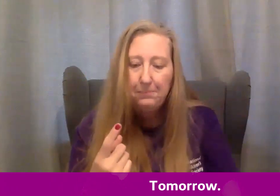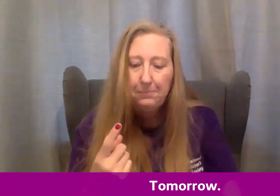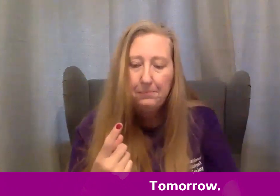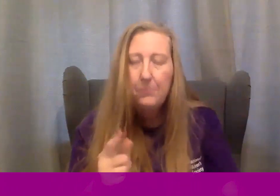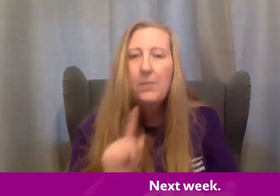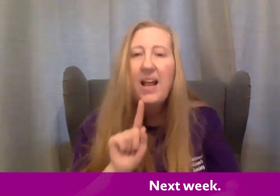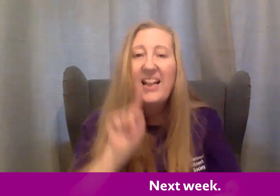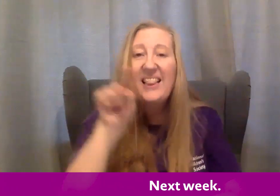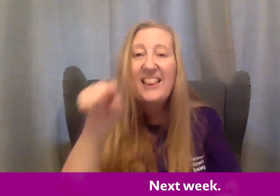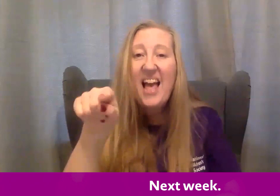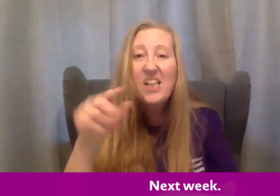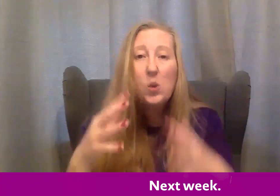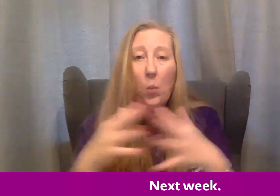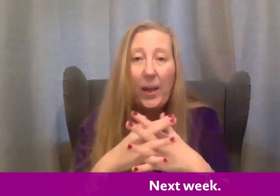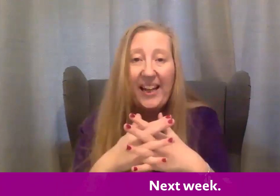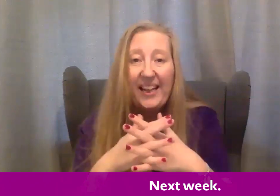Tomorrow. Next week.